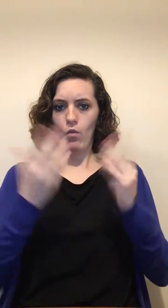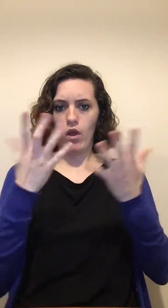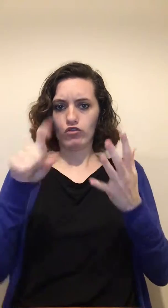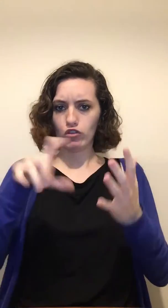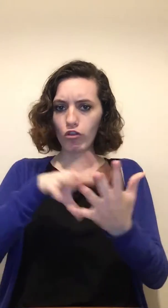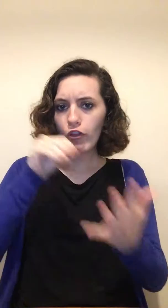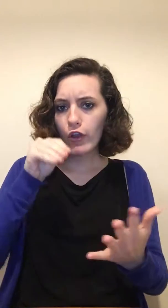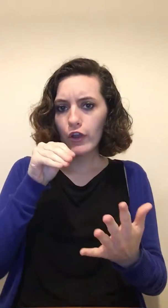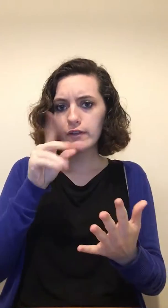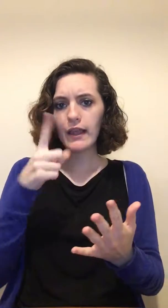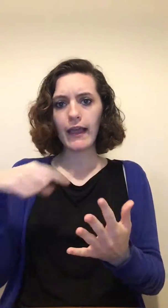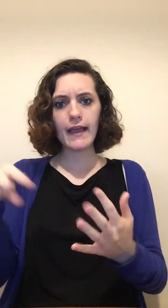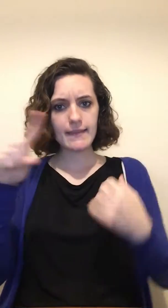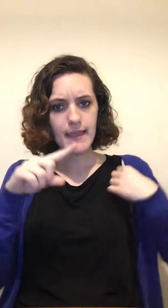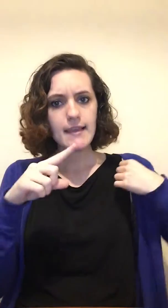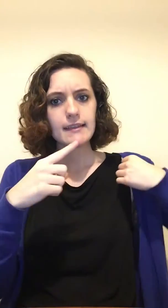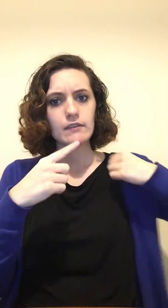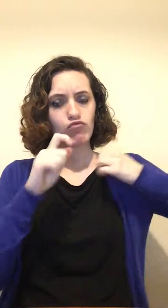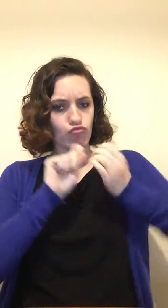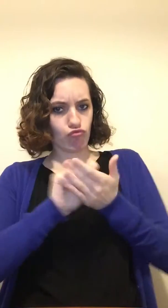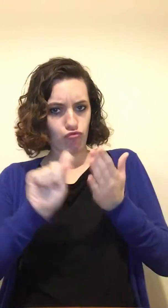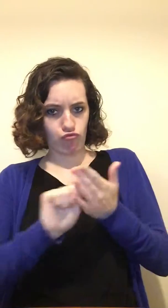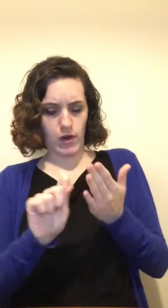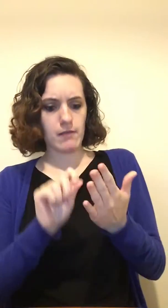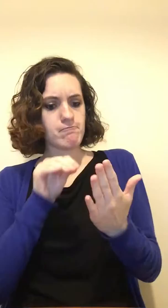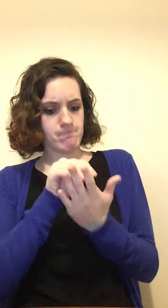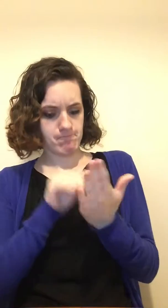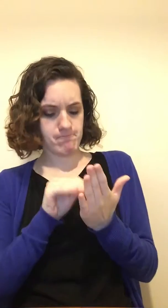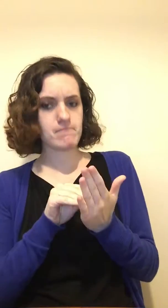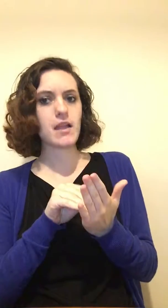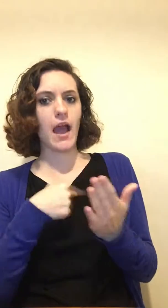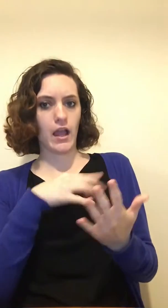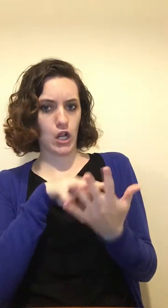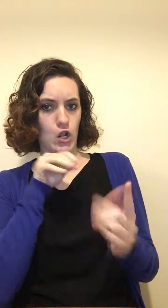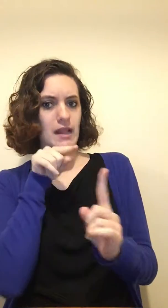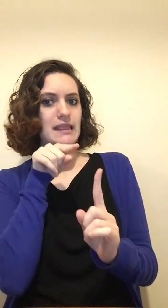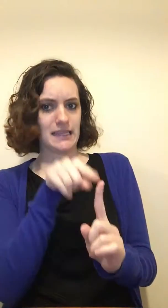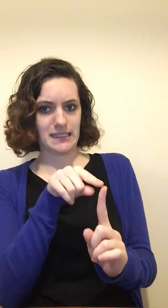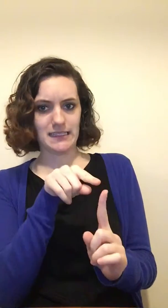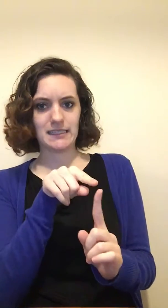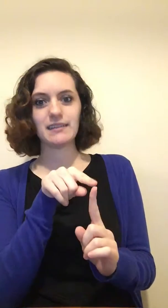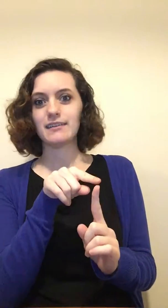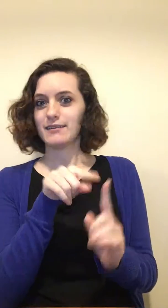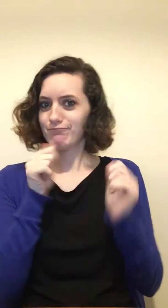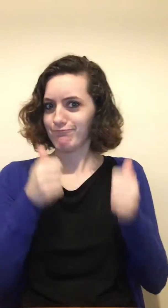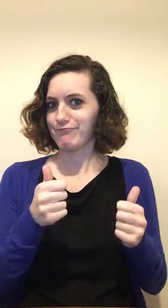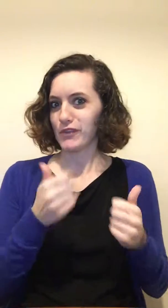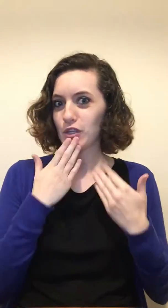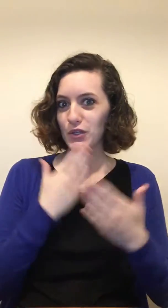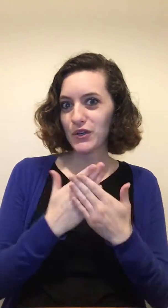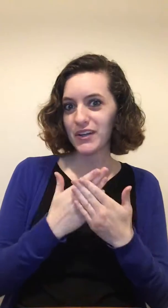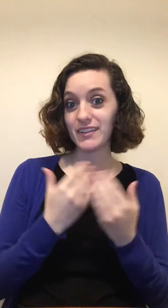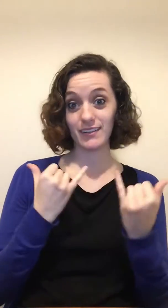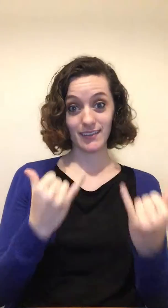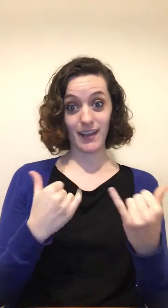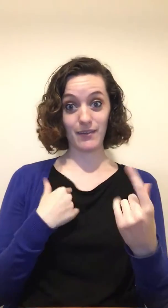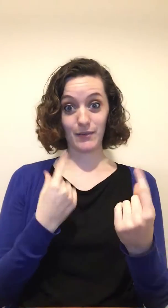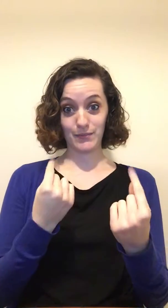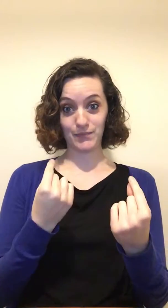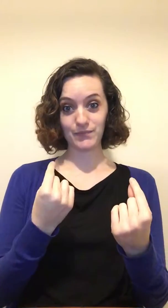they say, "I learned this from your story, I know this." And so what I'm going to do now, because I'm not only telling kids, I'm